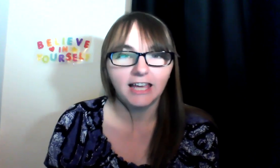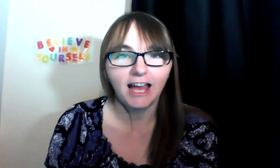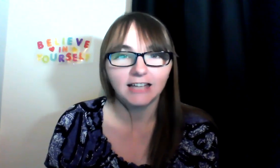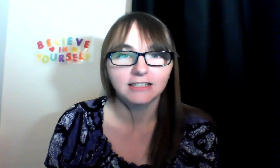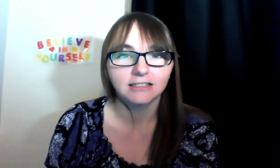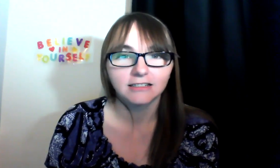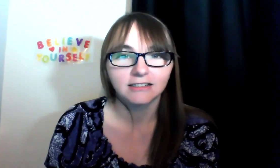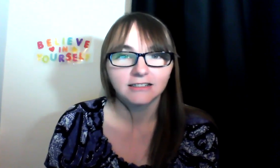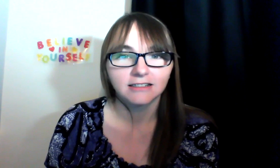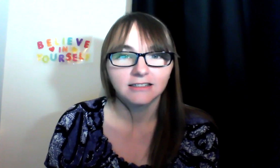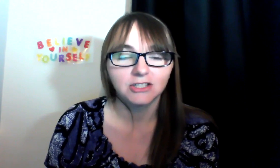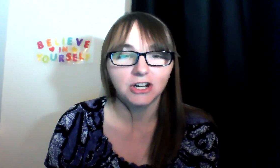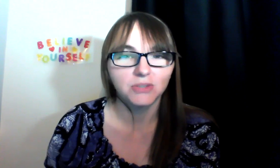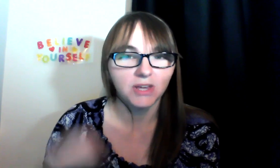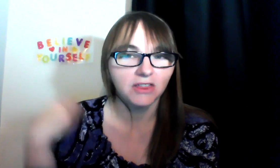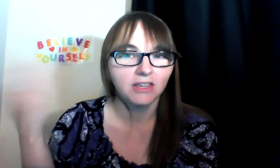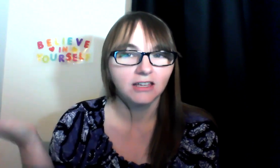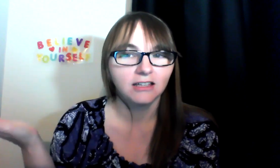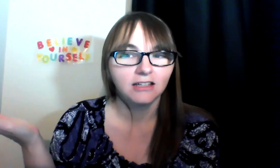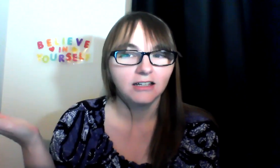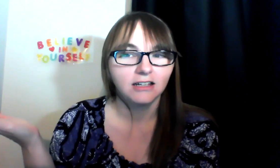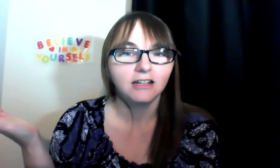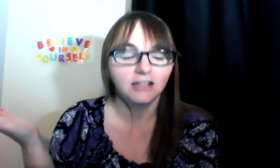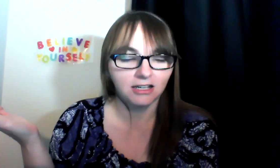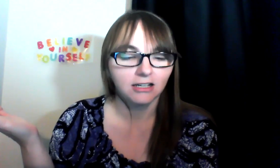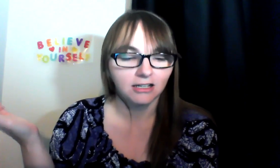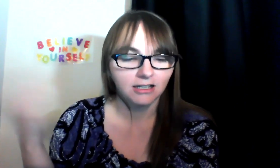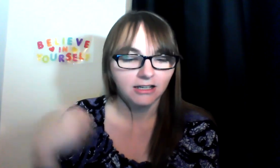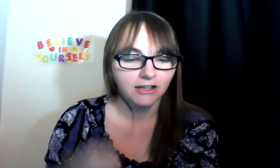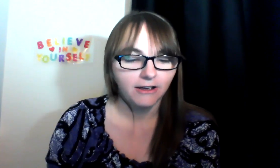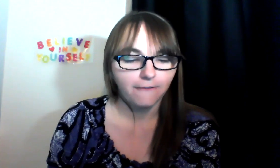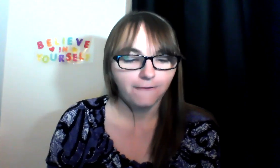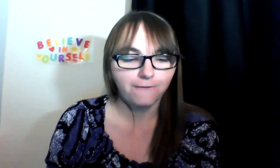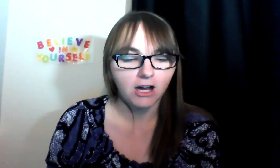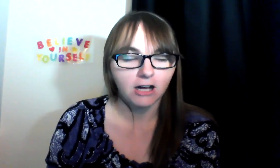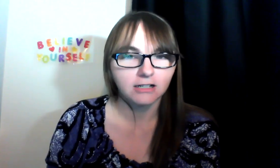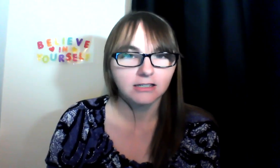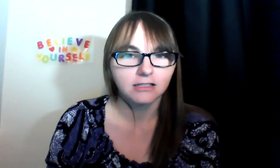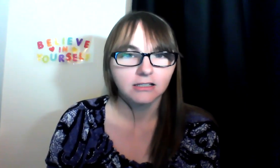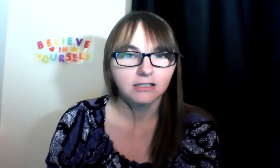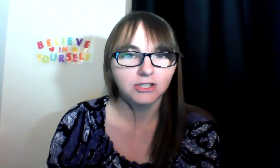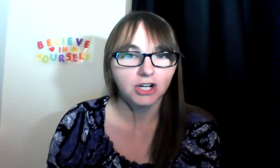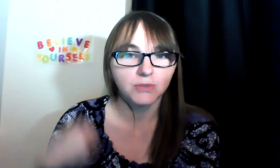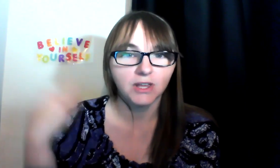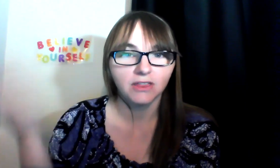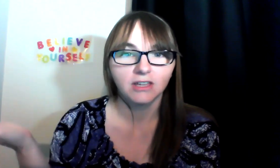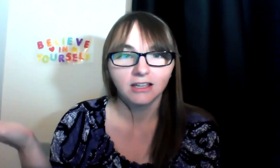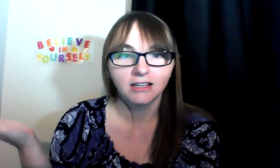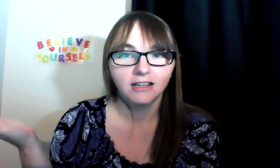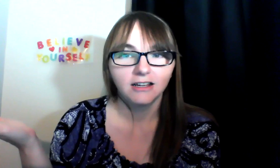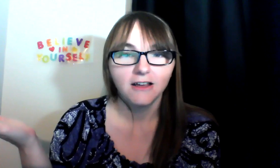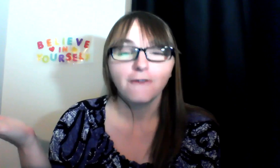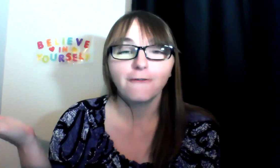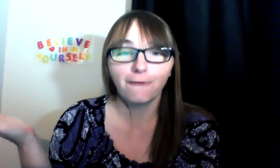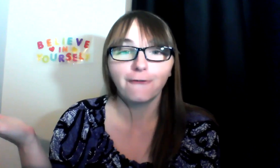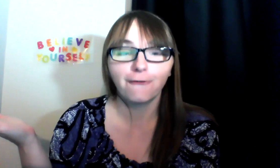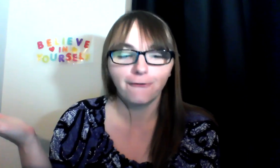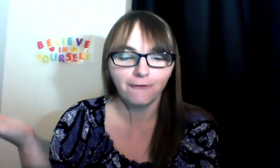Cat starts with ck. Fox starts with ck. ck.